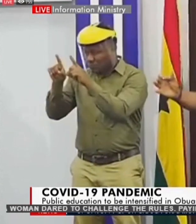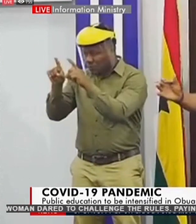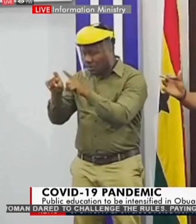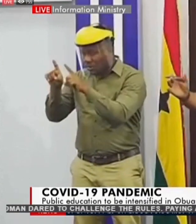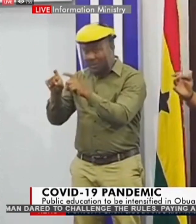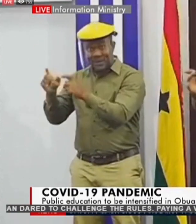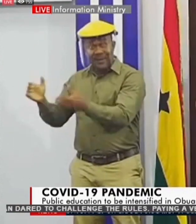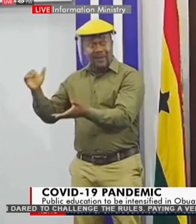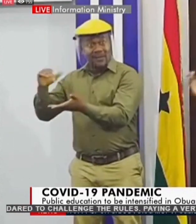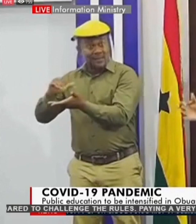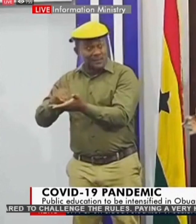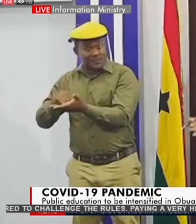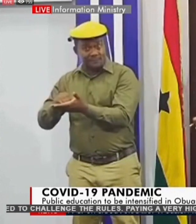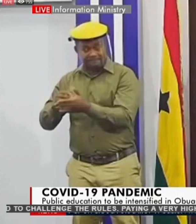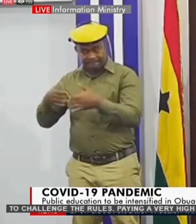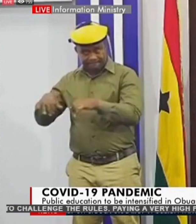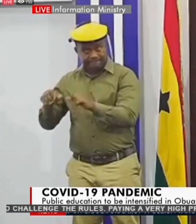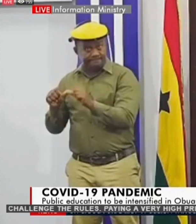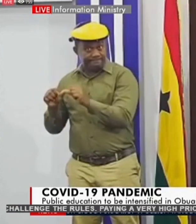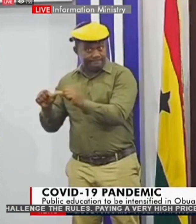those cases are ongoing.